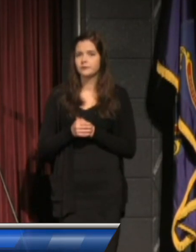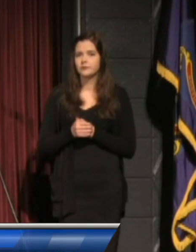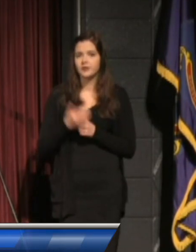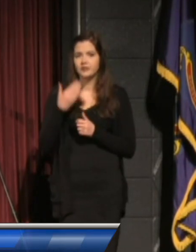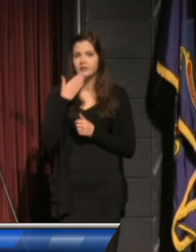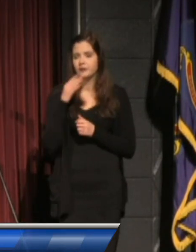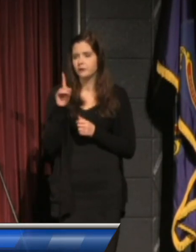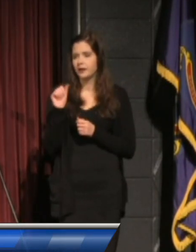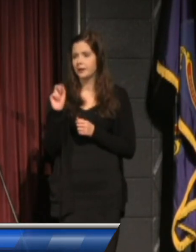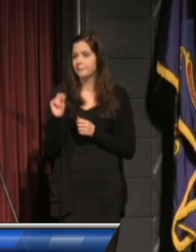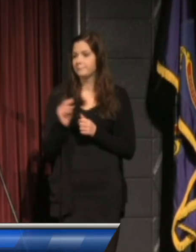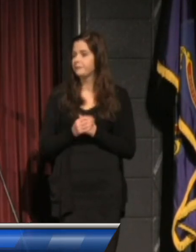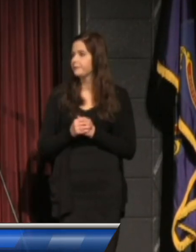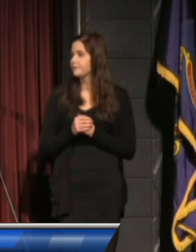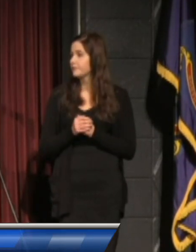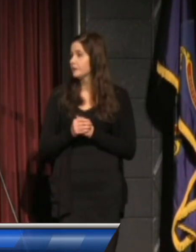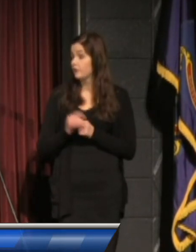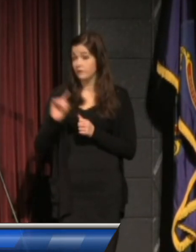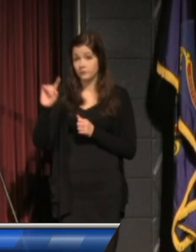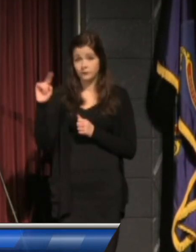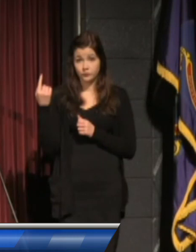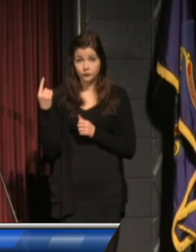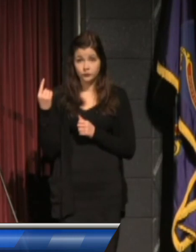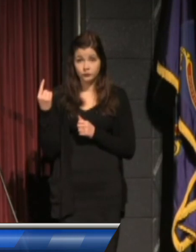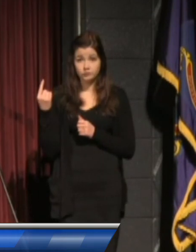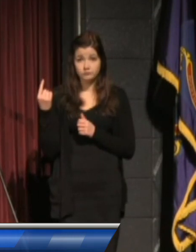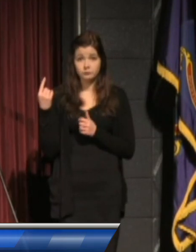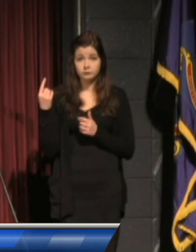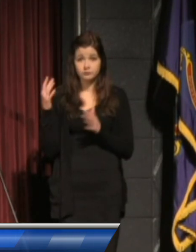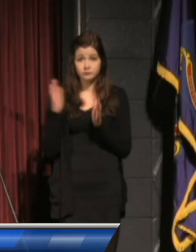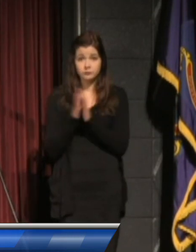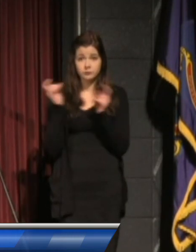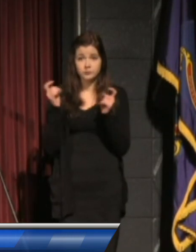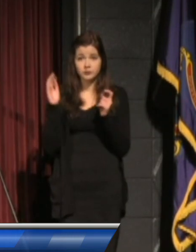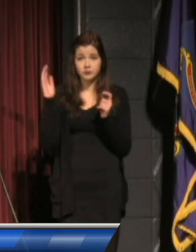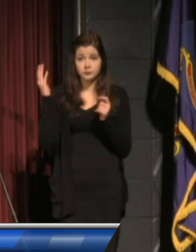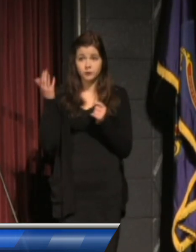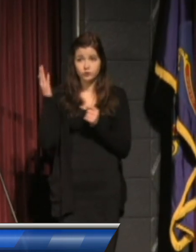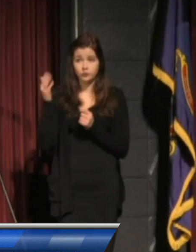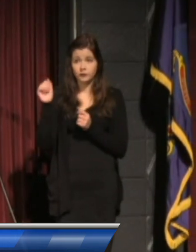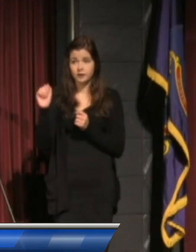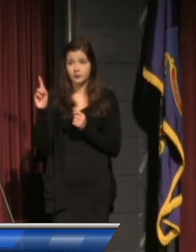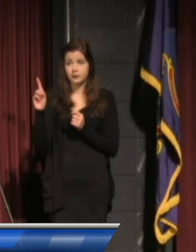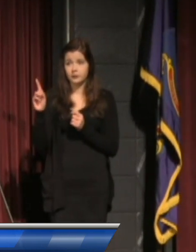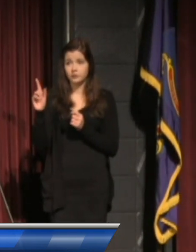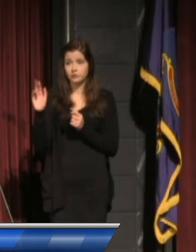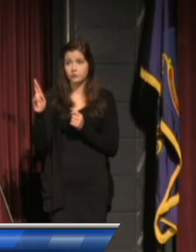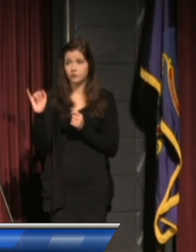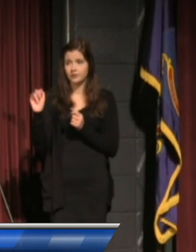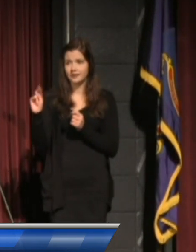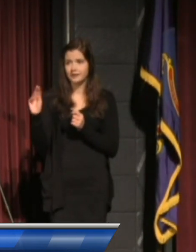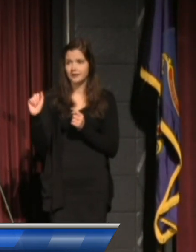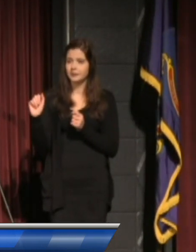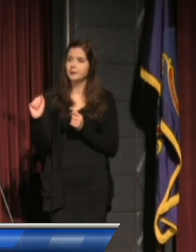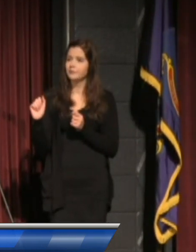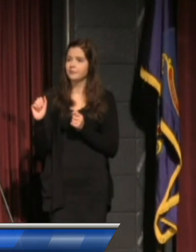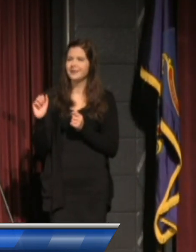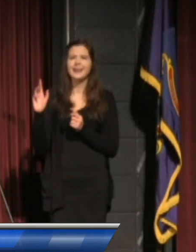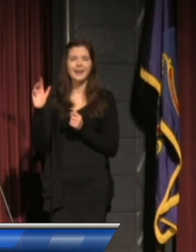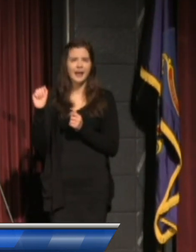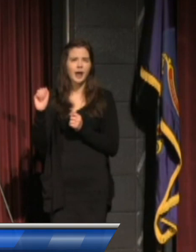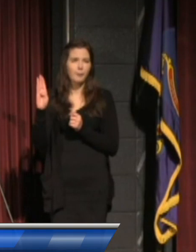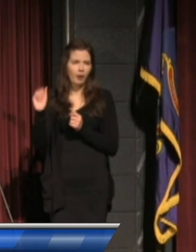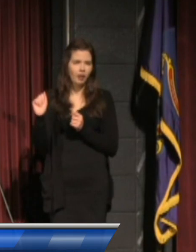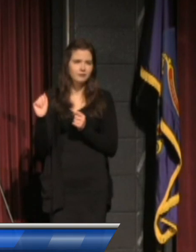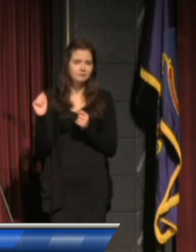Thank you, Dan. Our first commencement speaker is Adriana Bibo, or Abba, as most of the